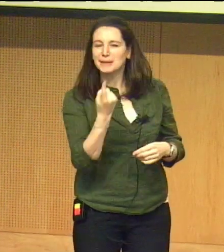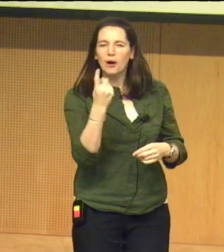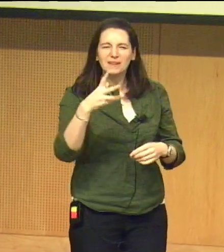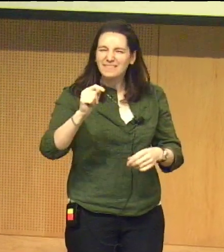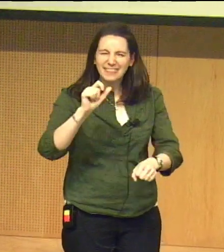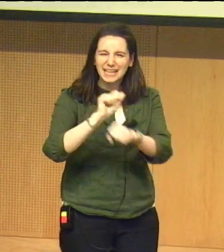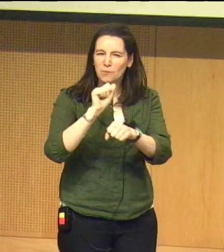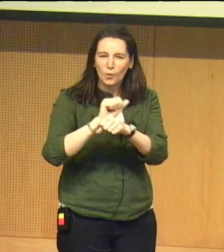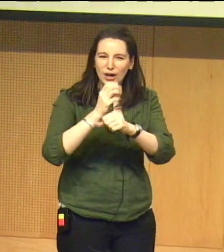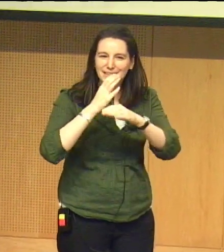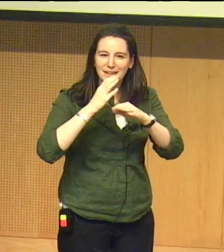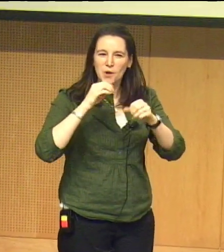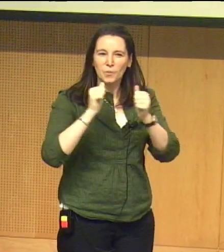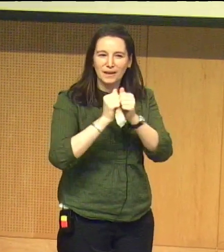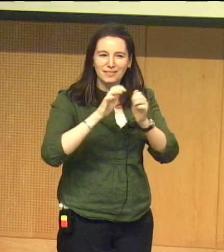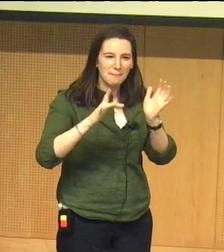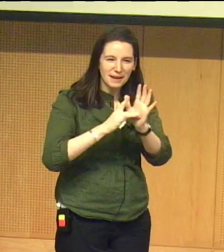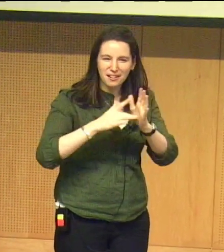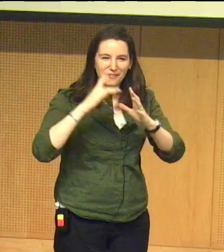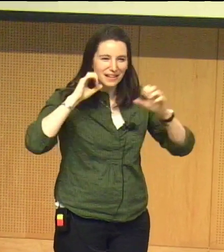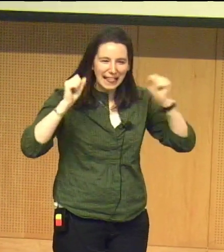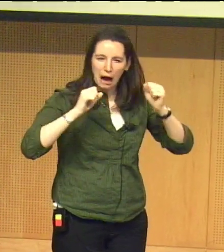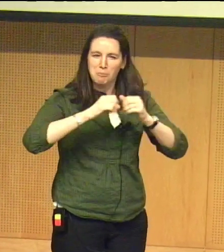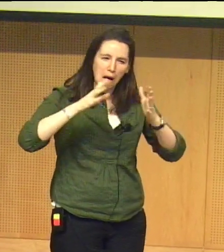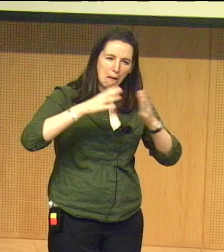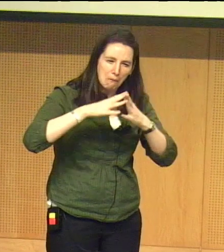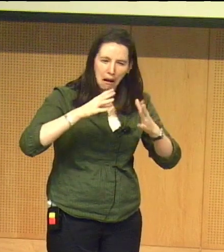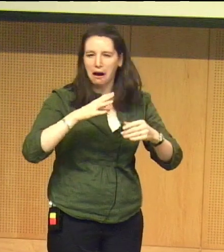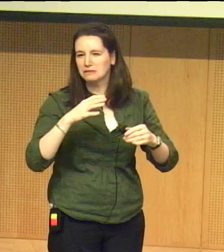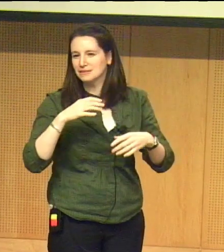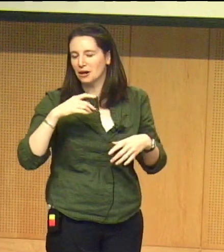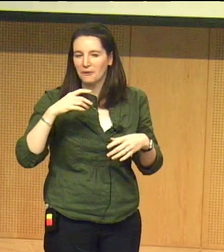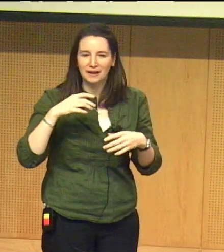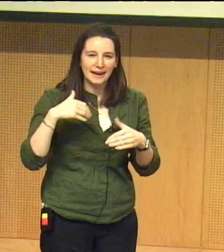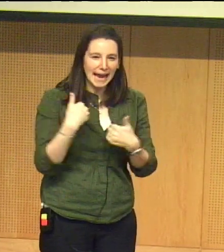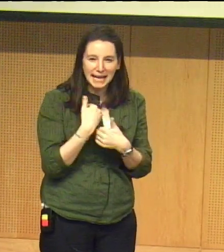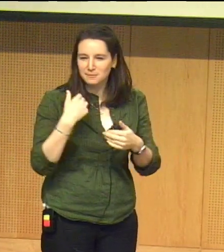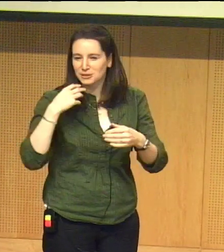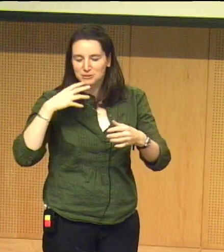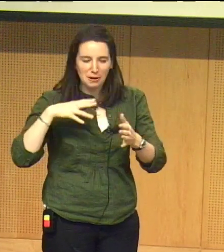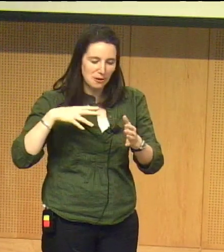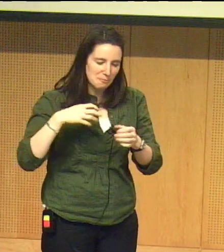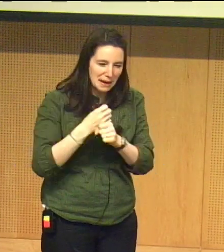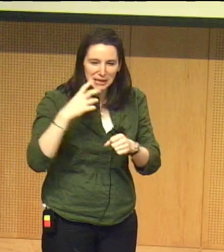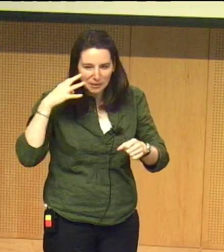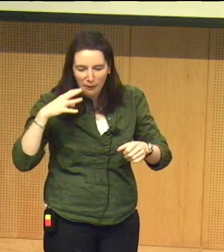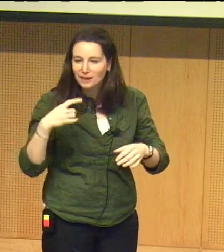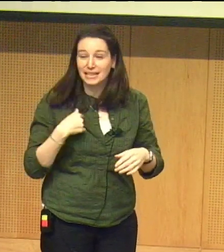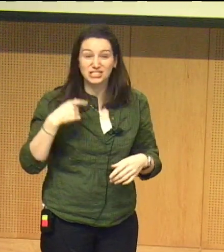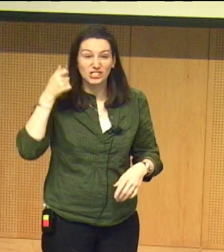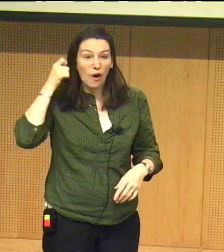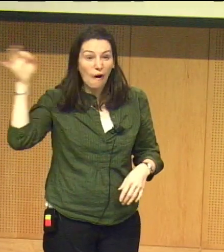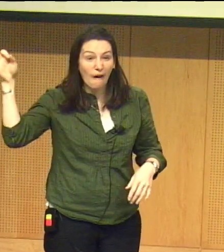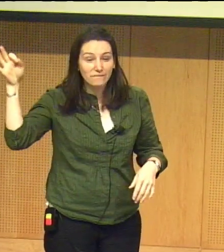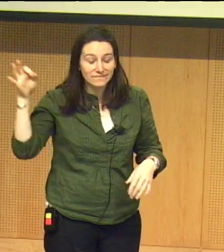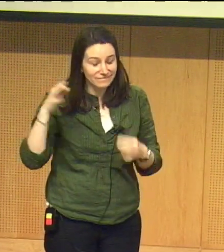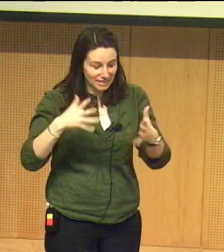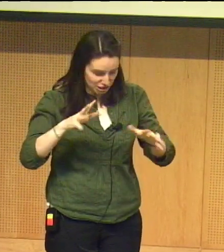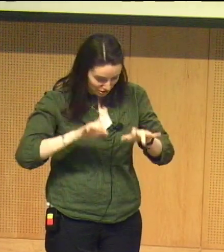only vet that can work with in the middle of the loud, wow, wow, wow, animals, making noise. I just off and finish typing